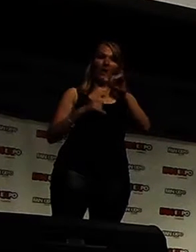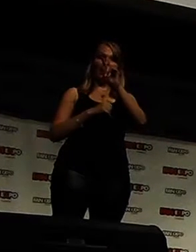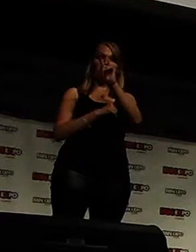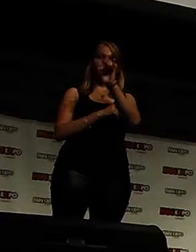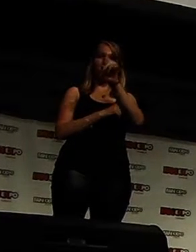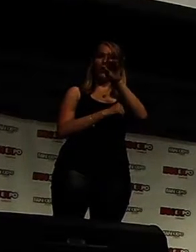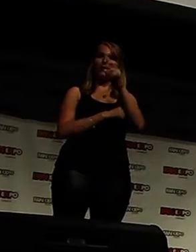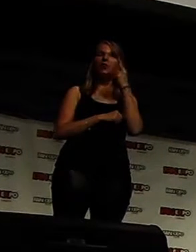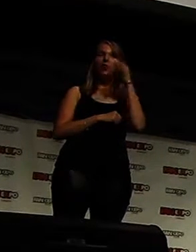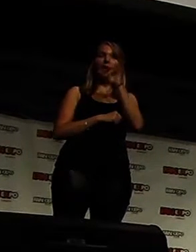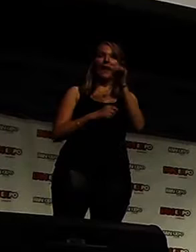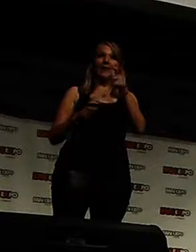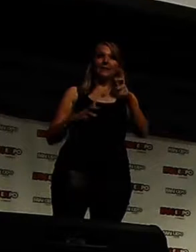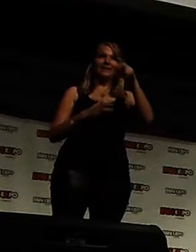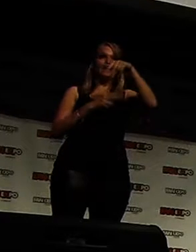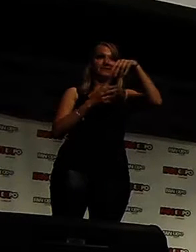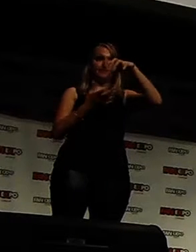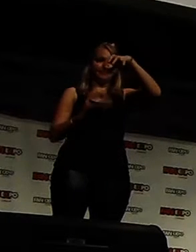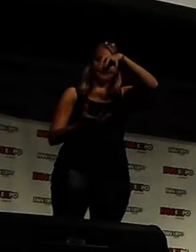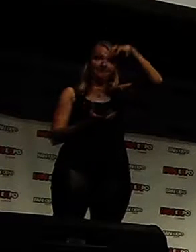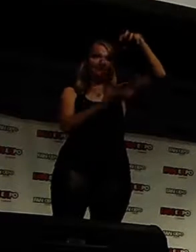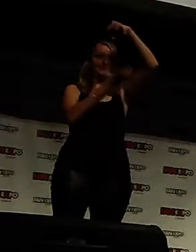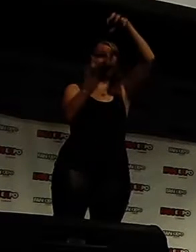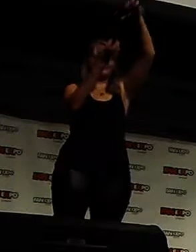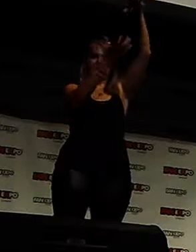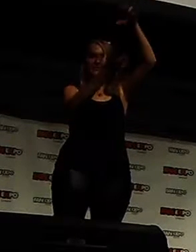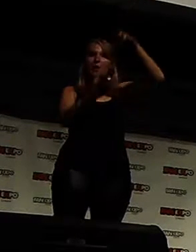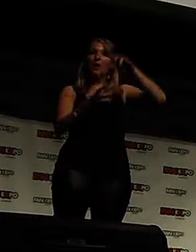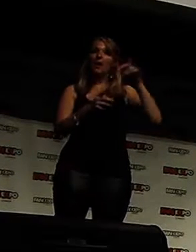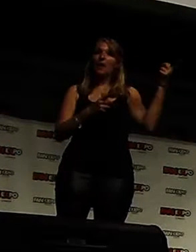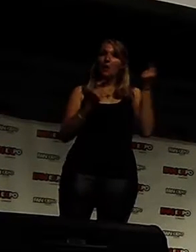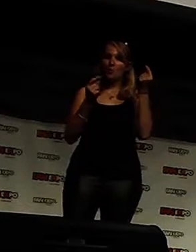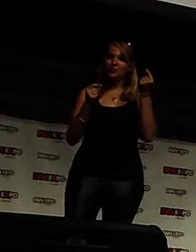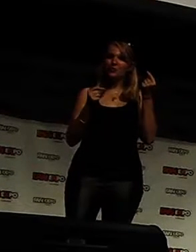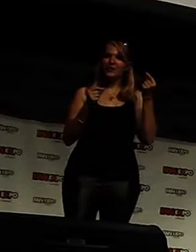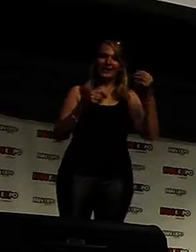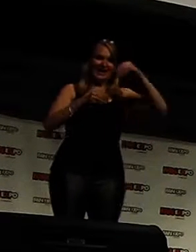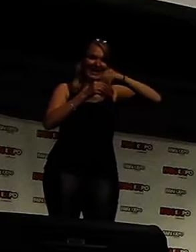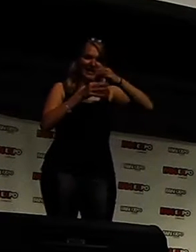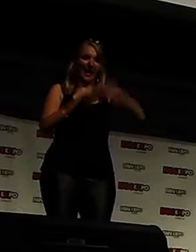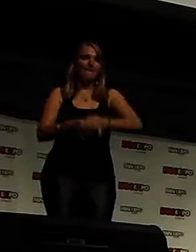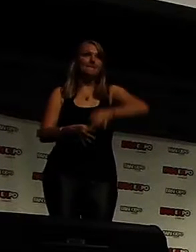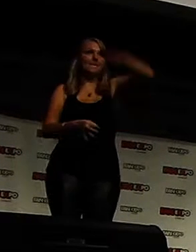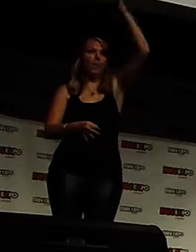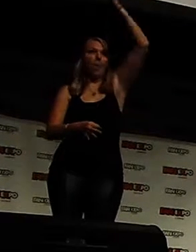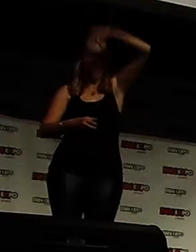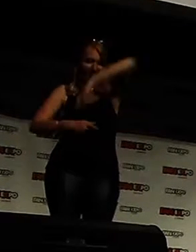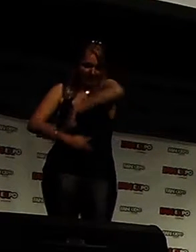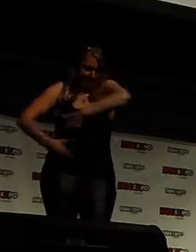but they actually had to actually strap him to a pole inside the actual TARDIS,